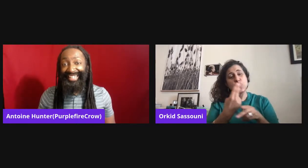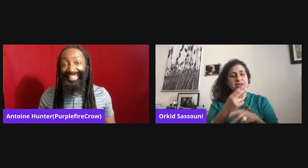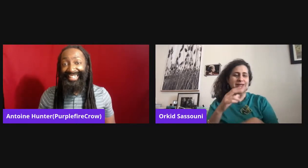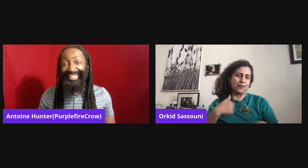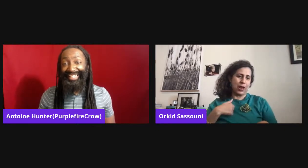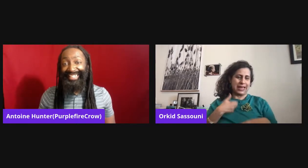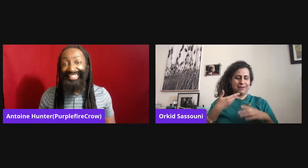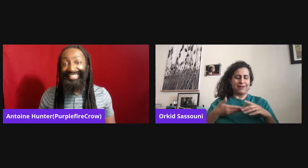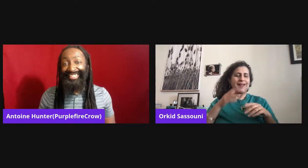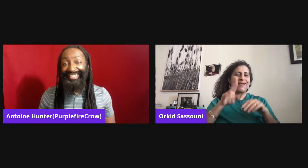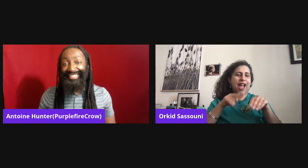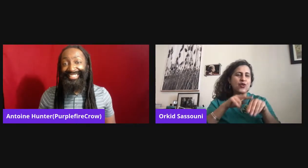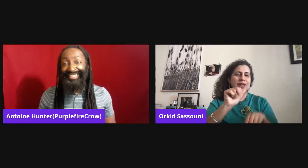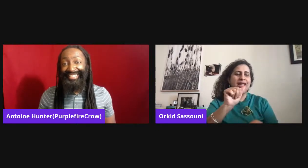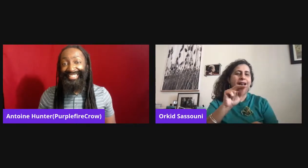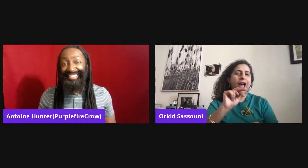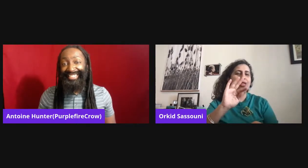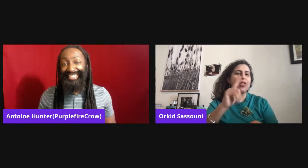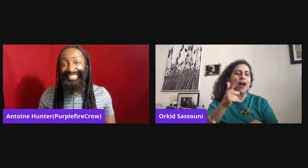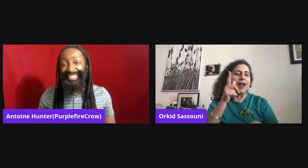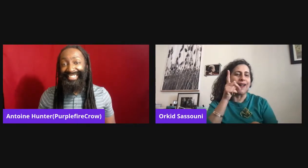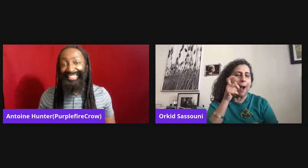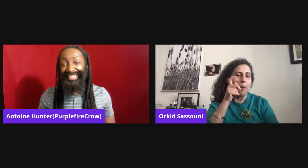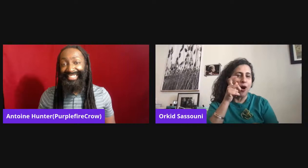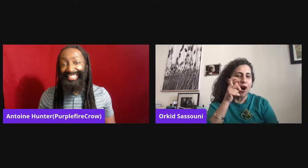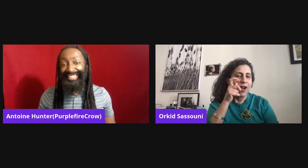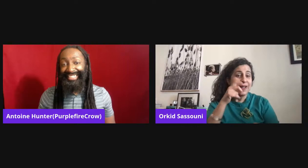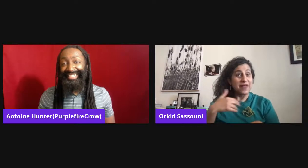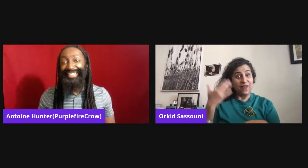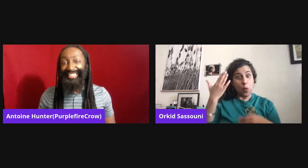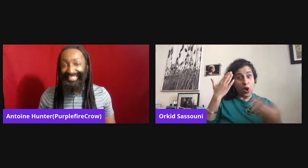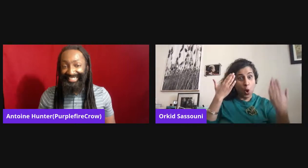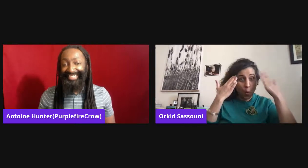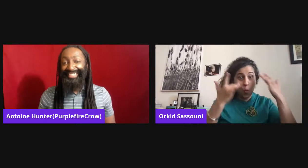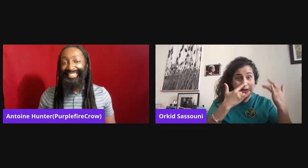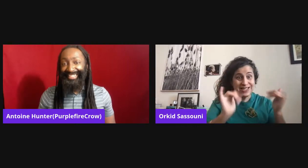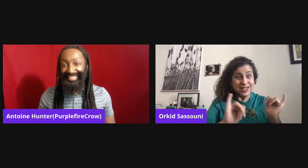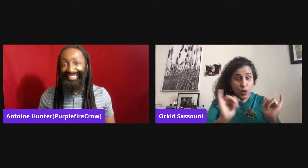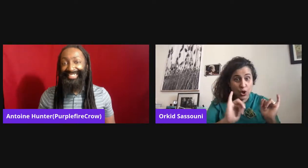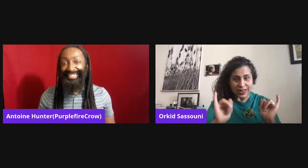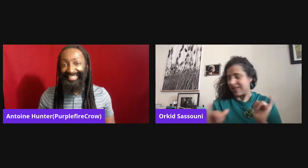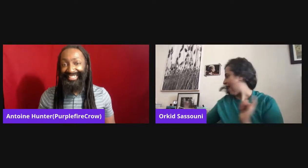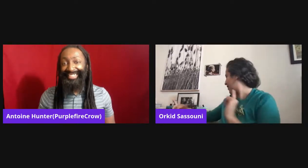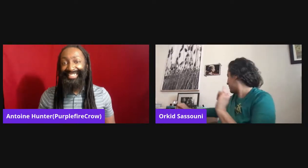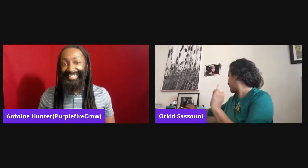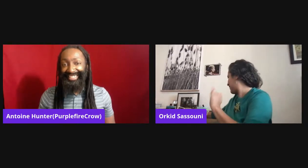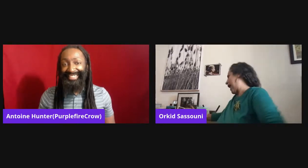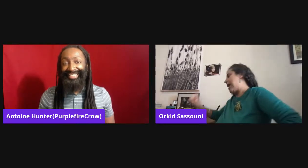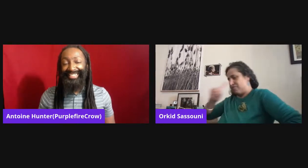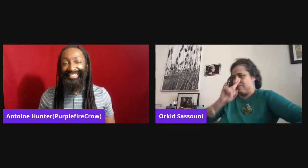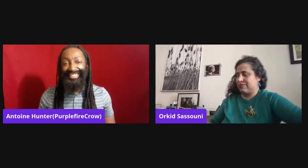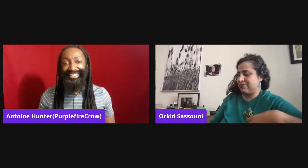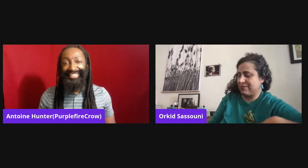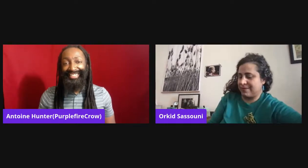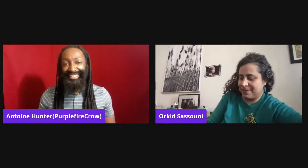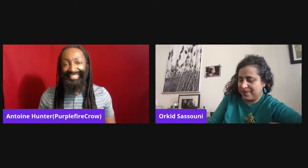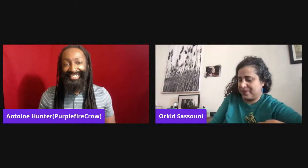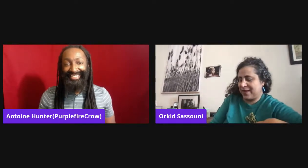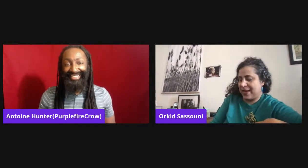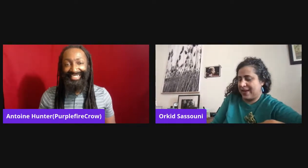still operable. I was able to play around with it. I was able to put it in one of my cameras. Let me